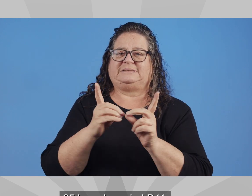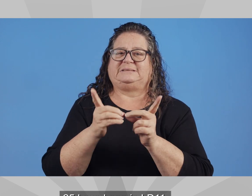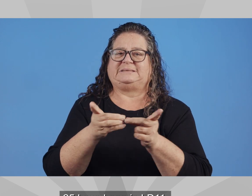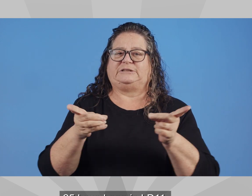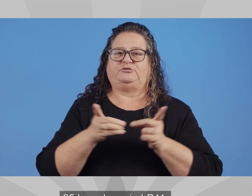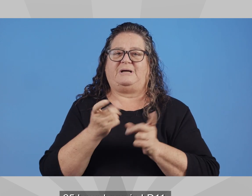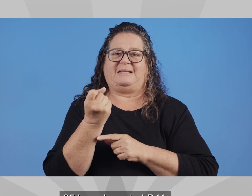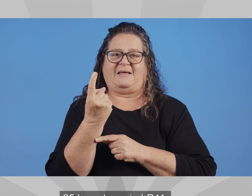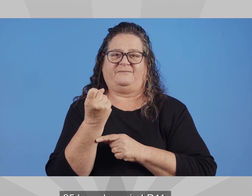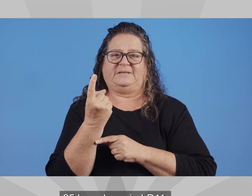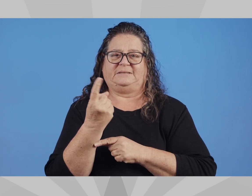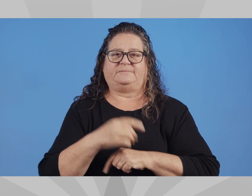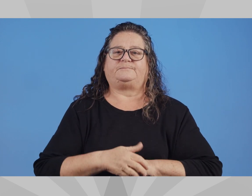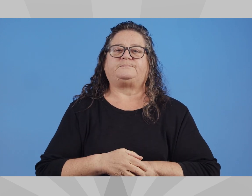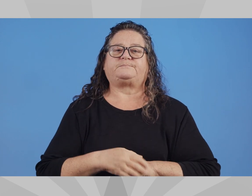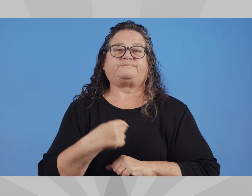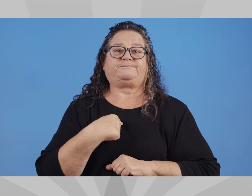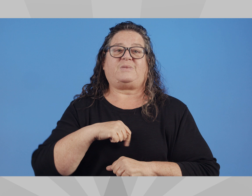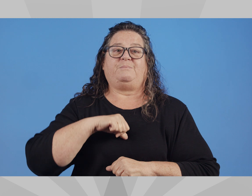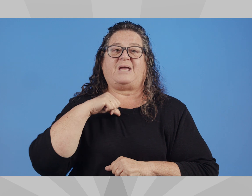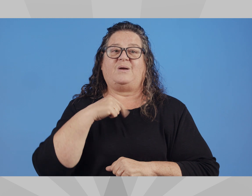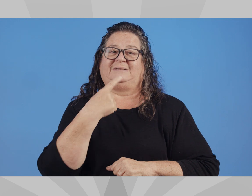have been in LD11.